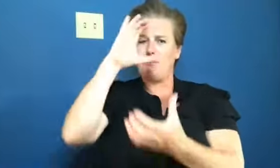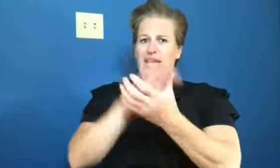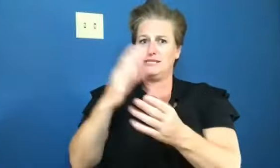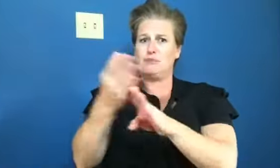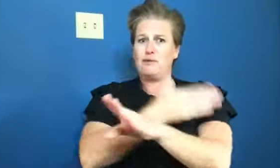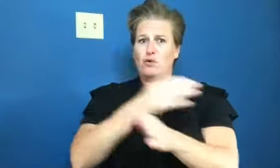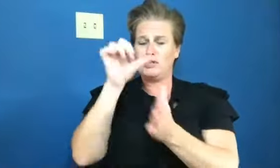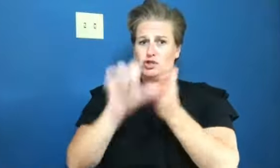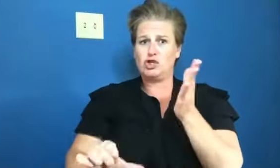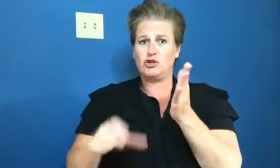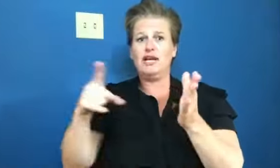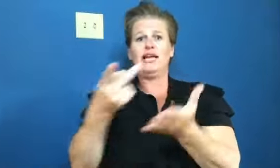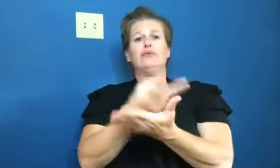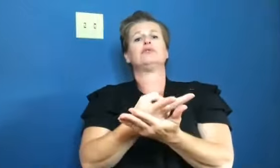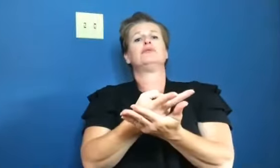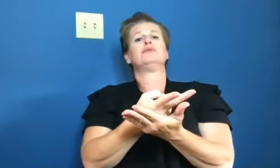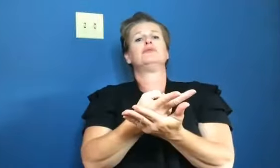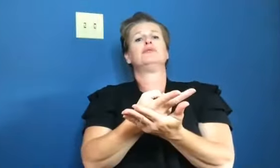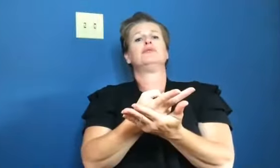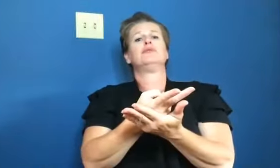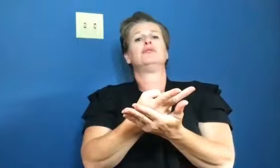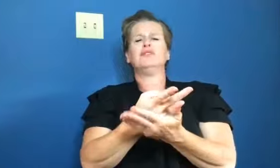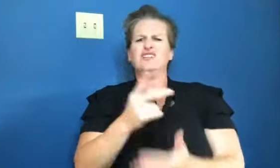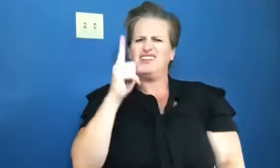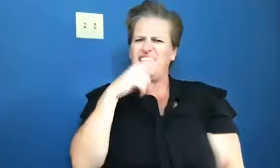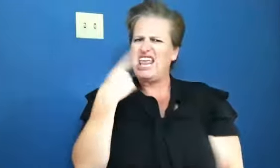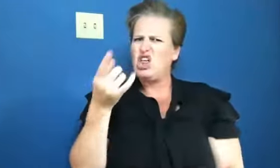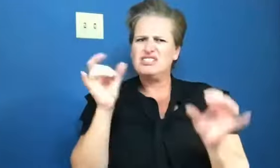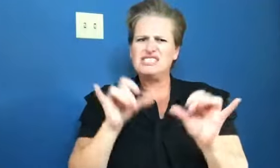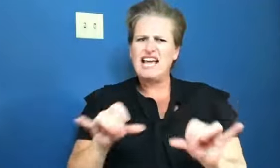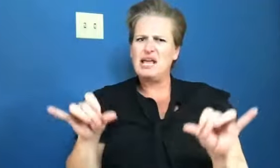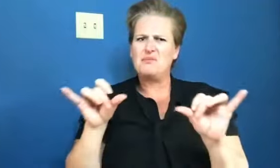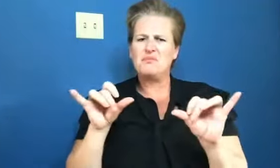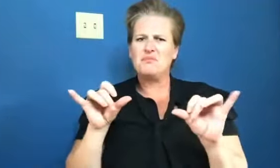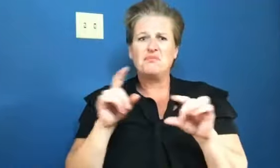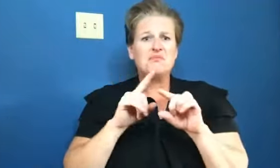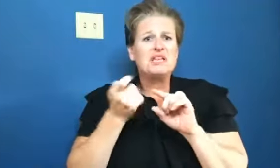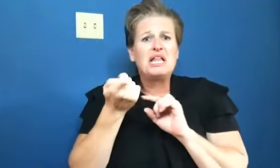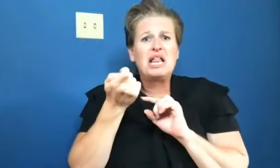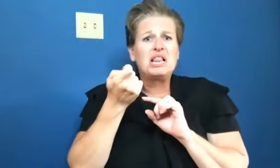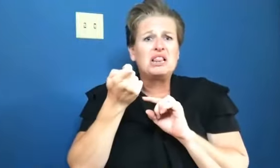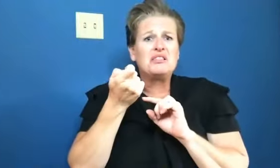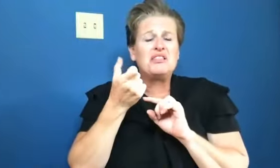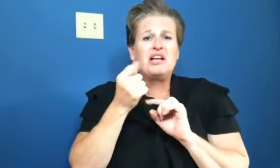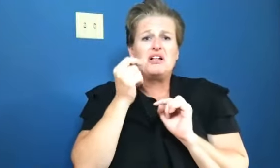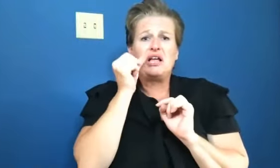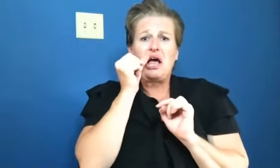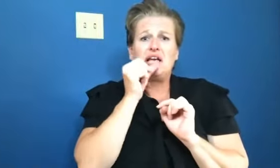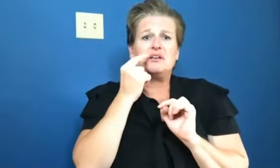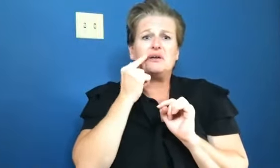he was just laying on the gurney. He looked exactly like he always looked. He only had a tiny little split on his lip where he was punched. And I saw him